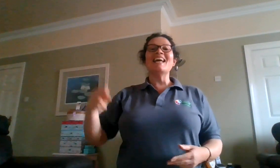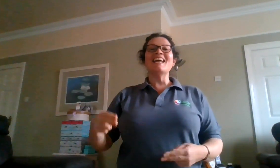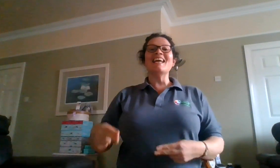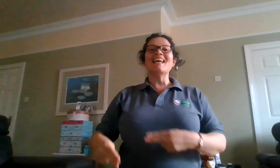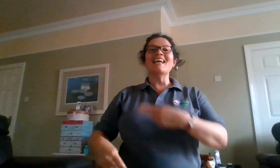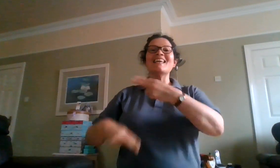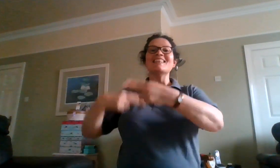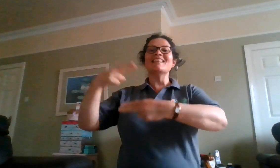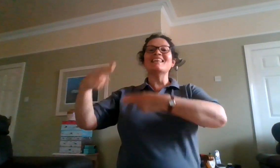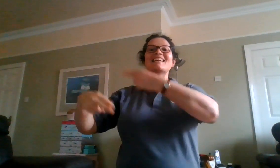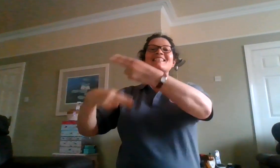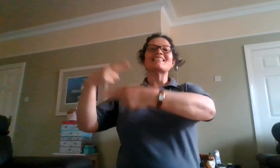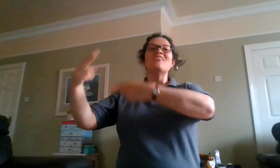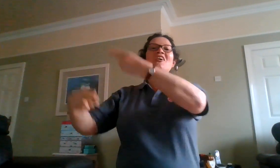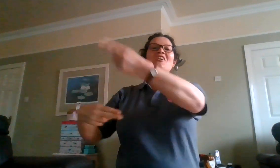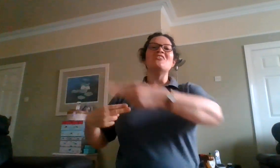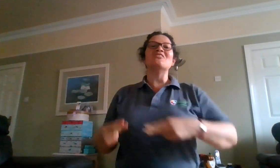this song.